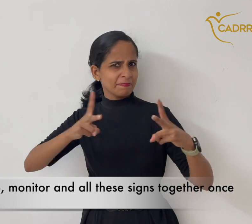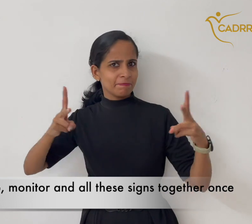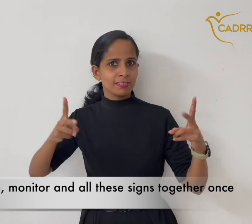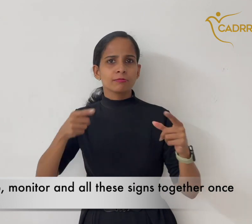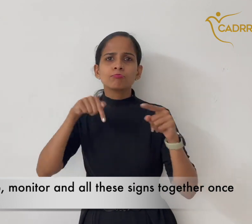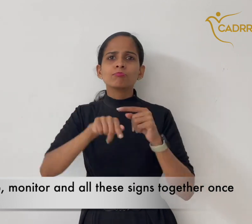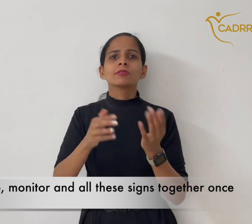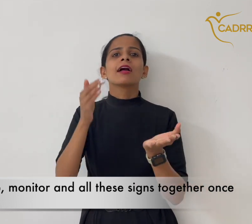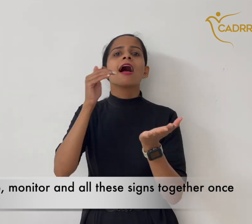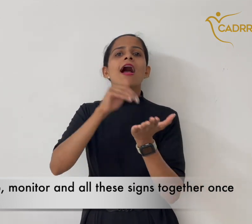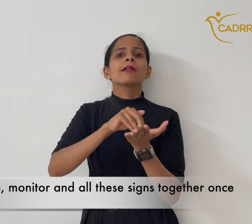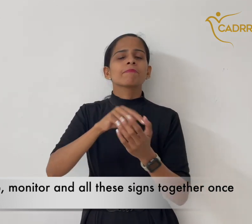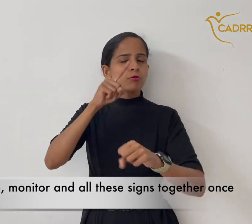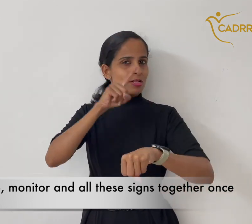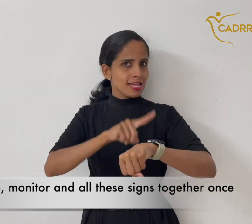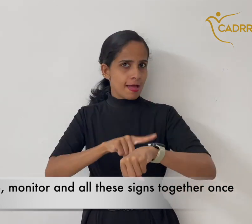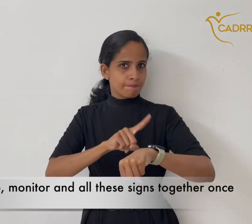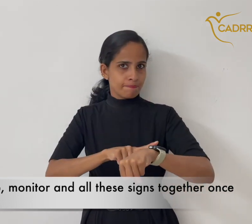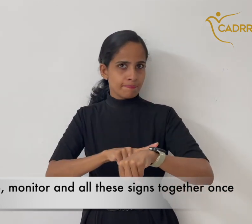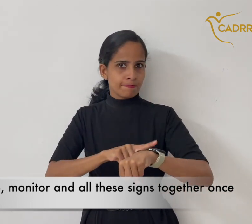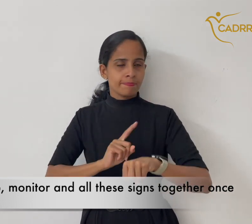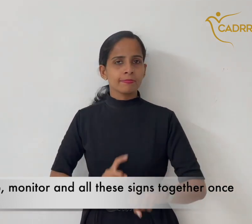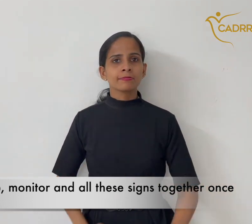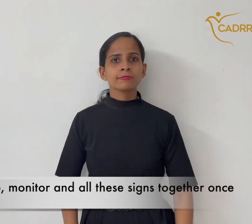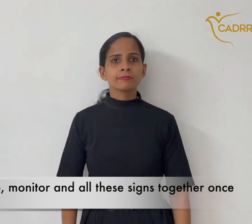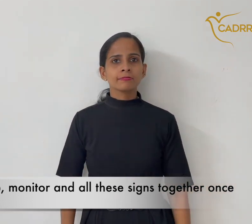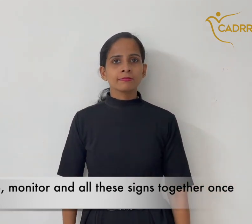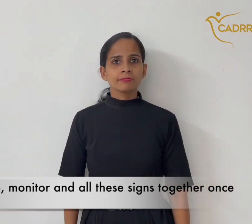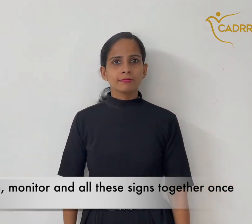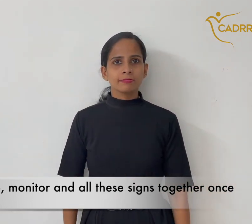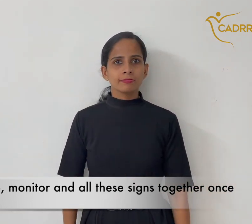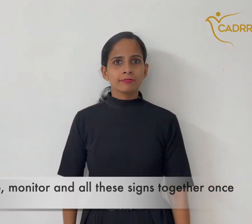monitor, all these signs together once.